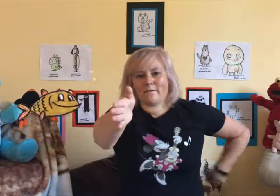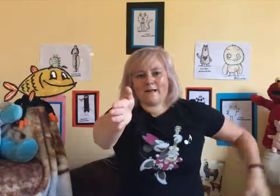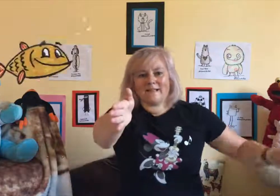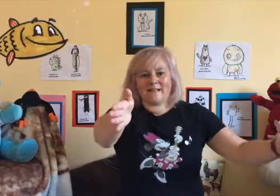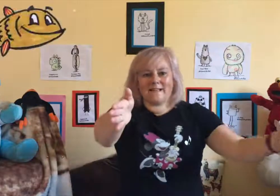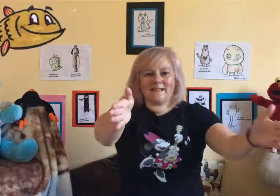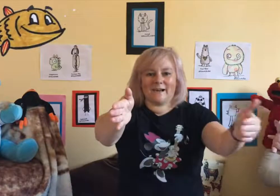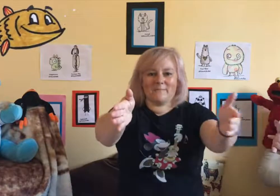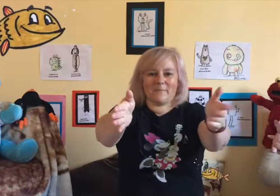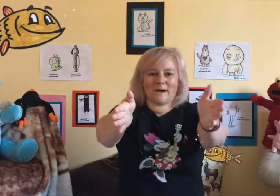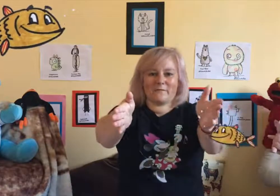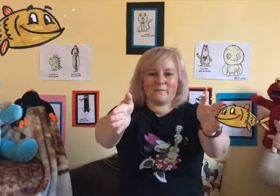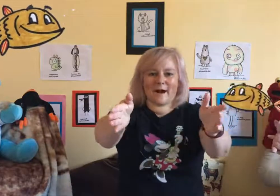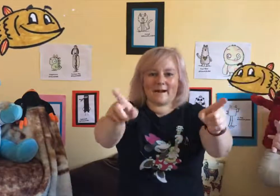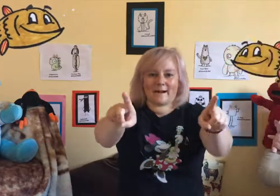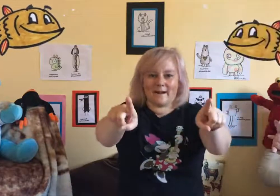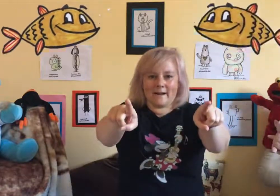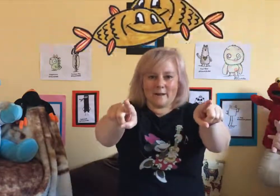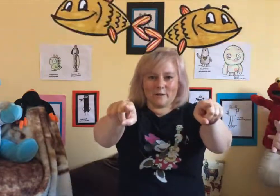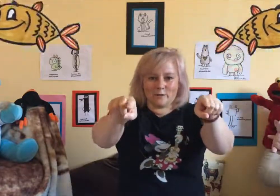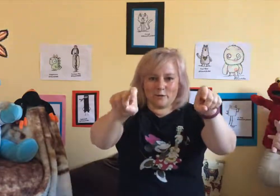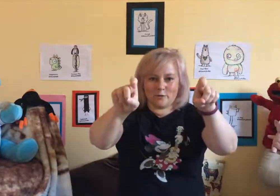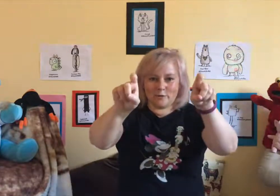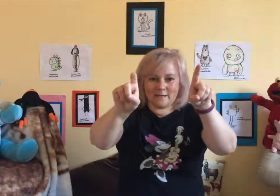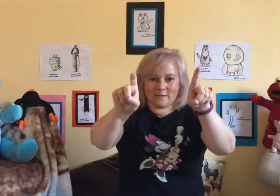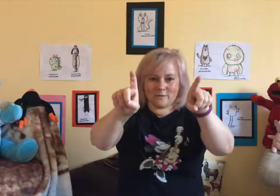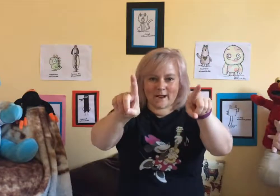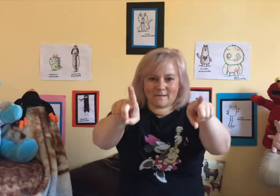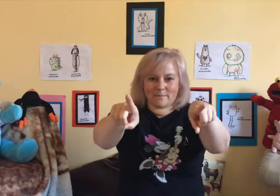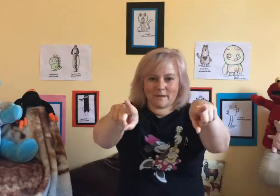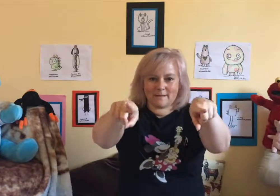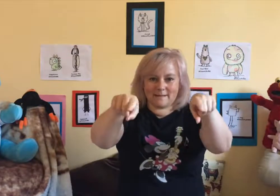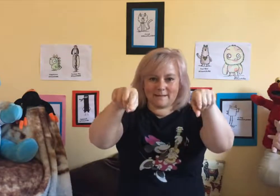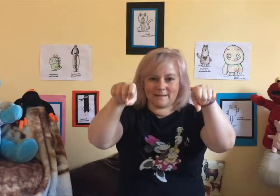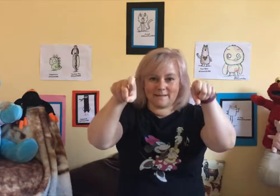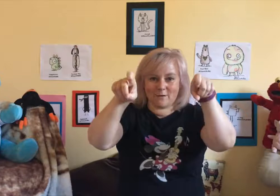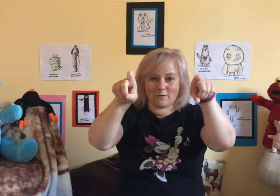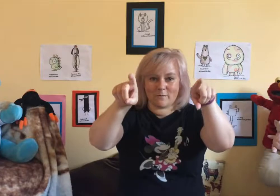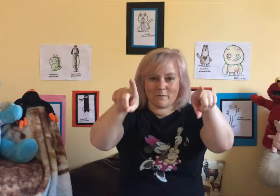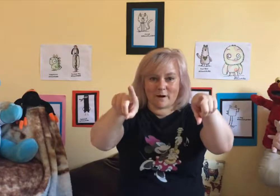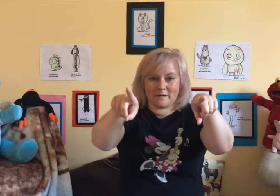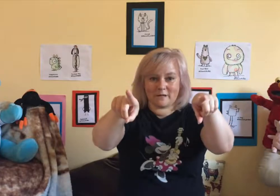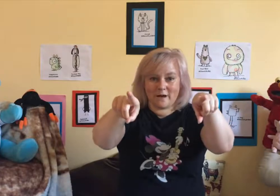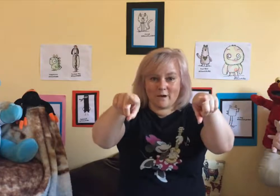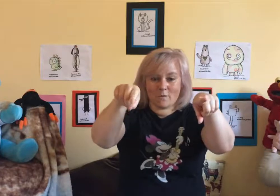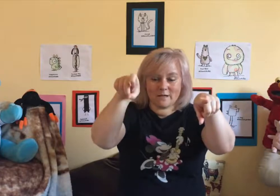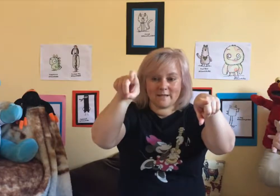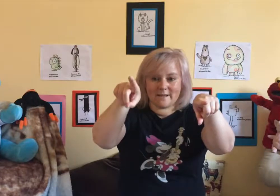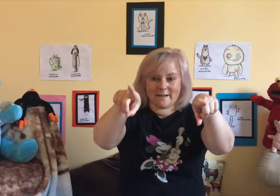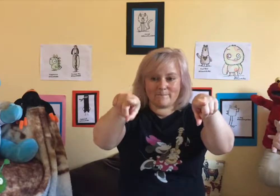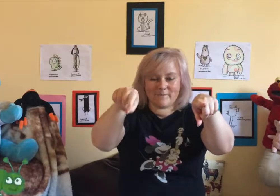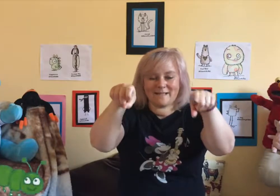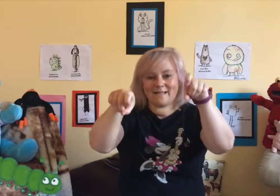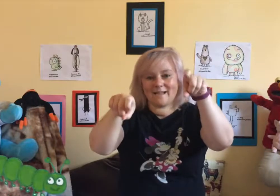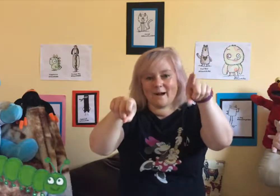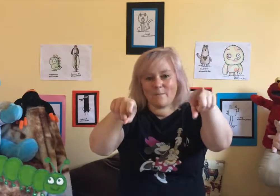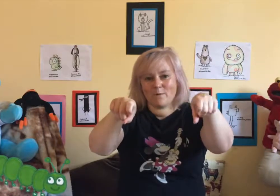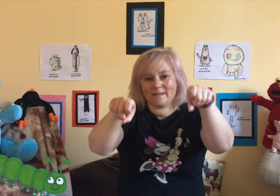Freddy, come back, Frank. Two little caterpillars sitting on a branch, one named Betty and one